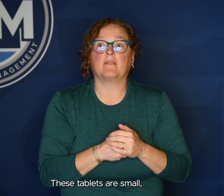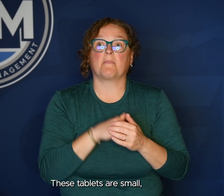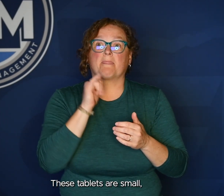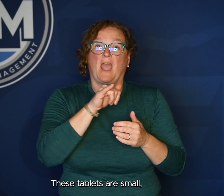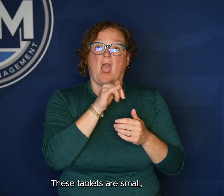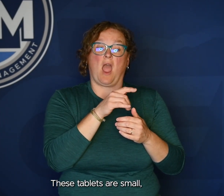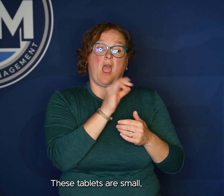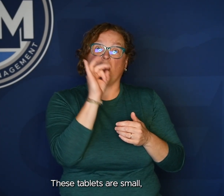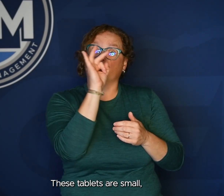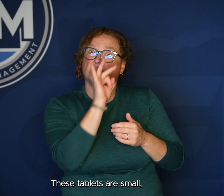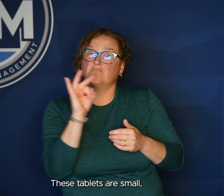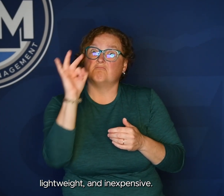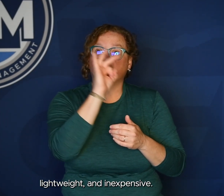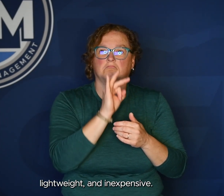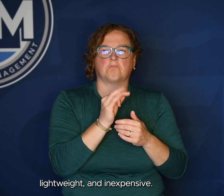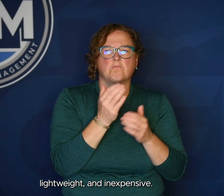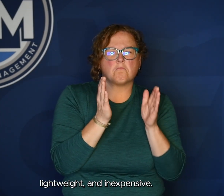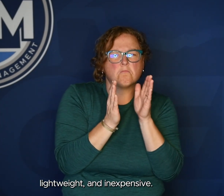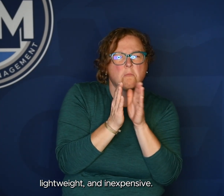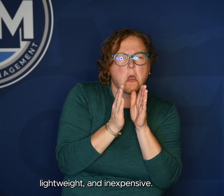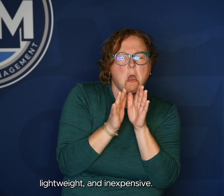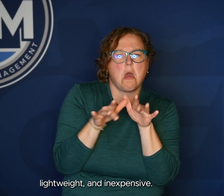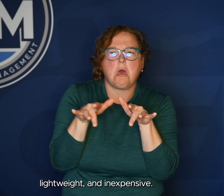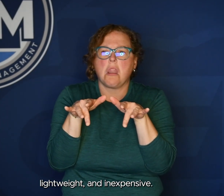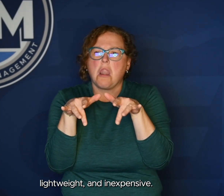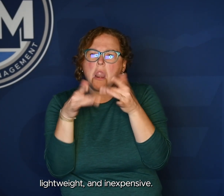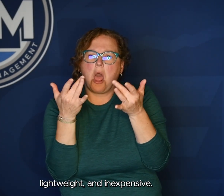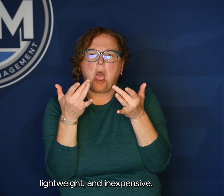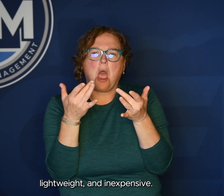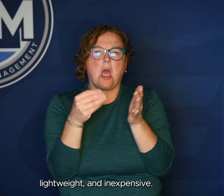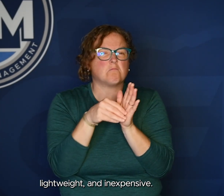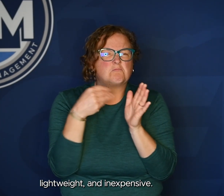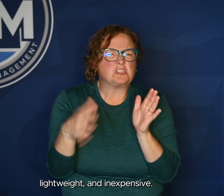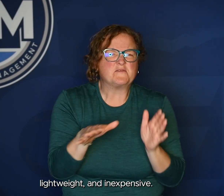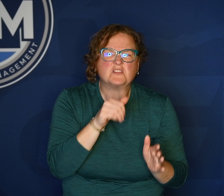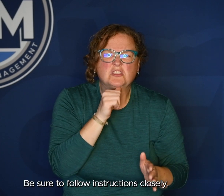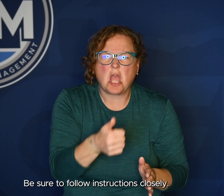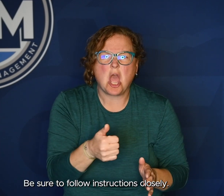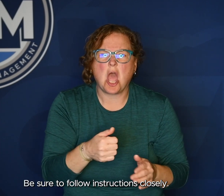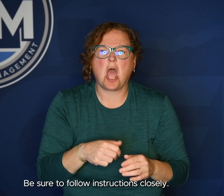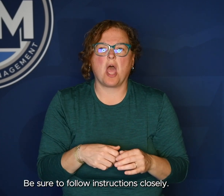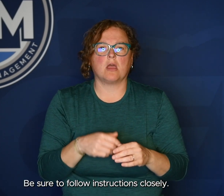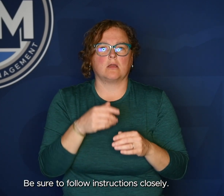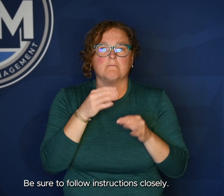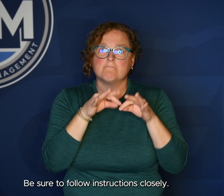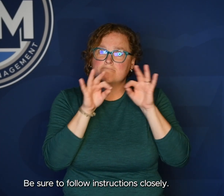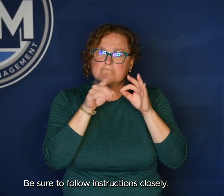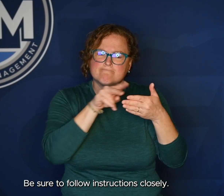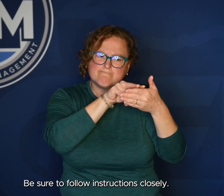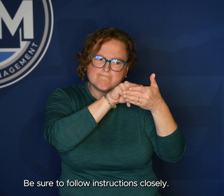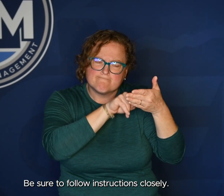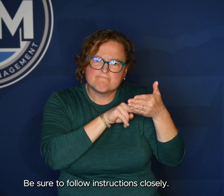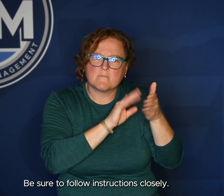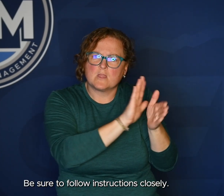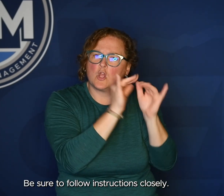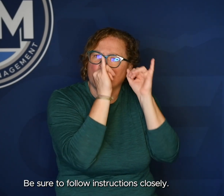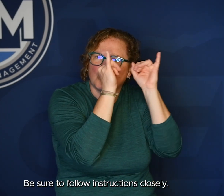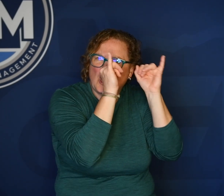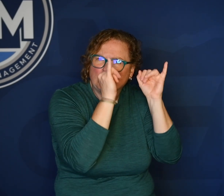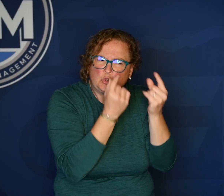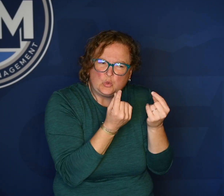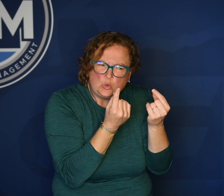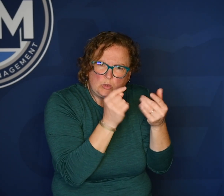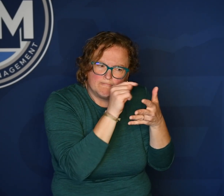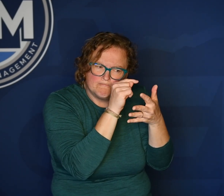These tablets are small, lightweight, and inexpensive. Be sure to follow instructions closely.